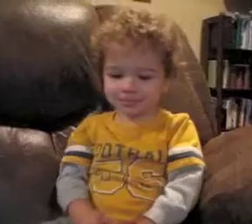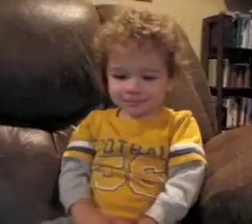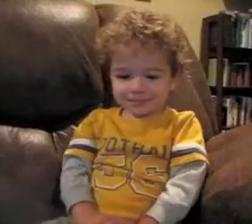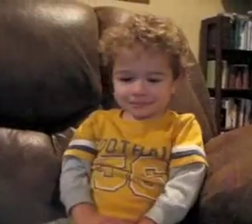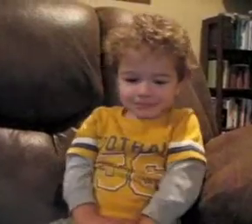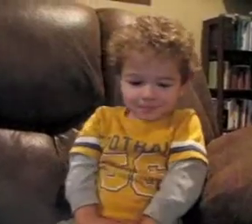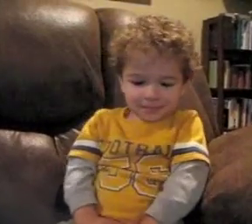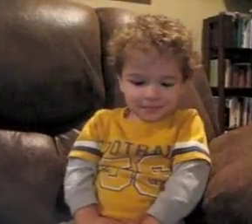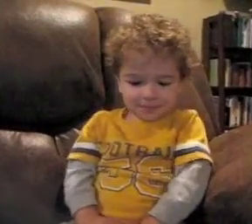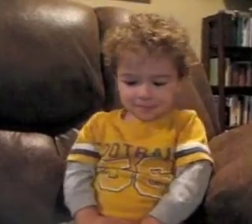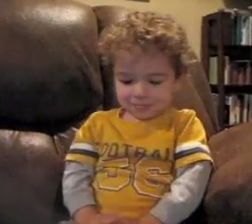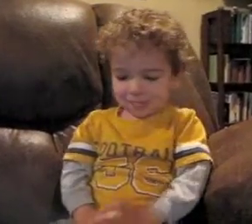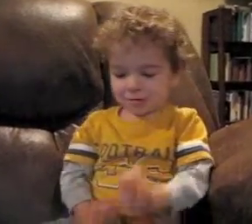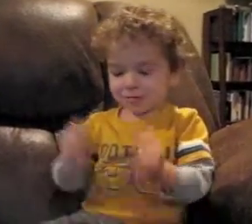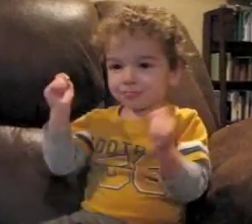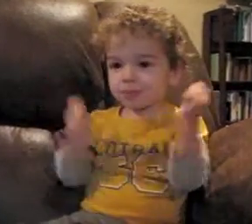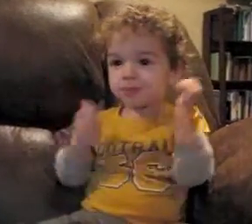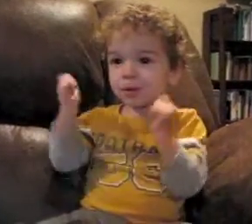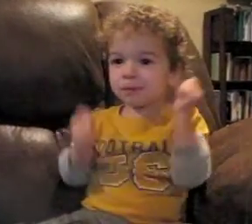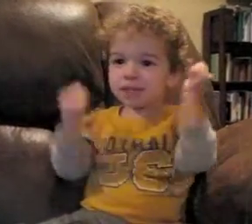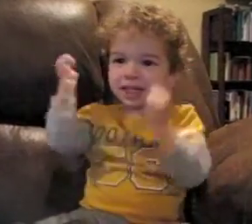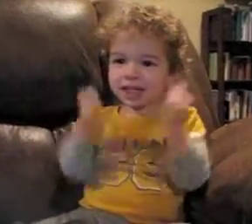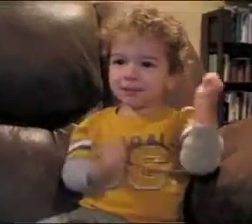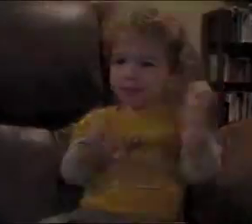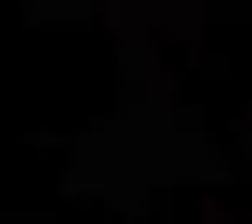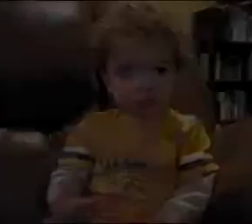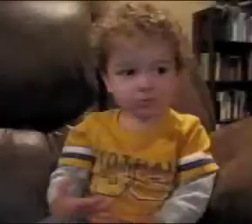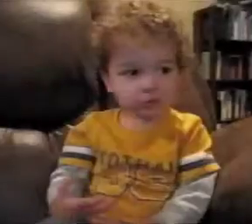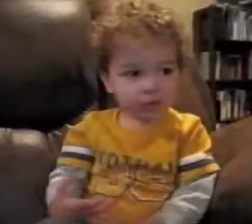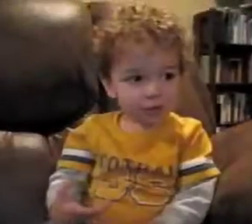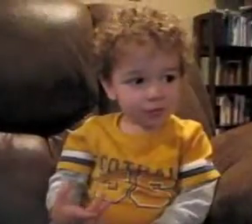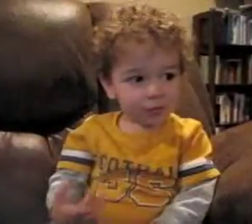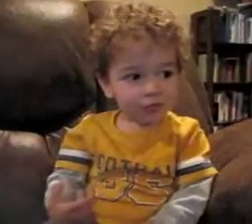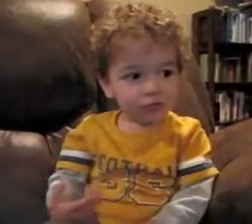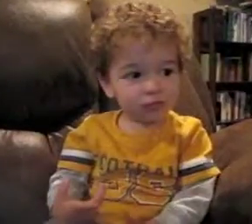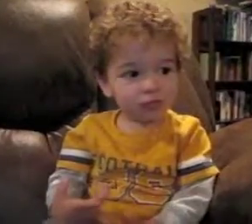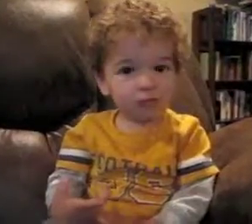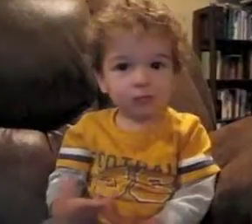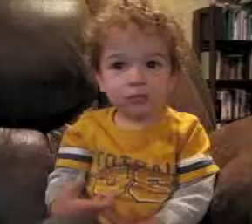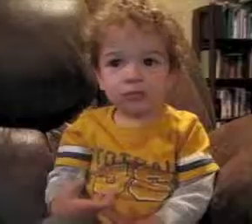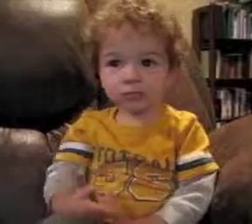Ooh. What's the sign for car? Beep beep. What's the sign for dog?